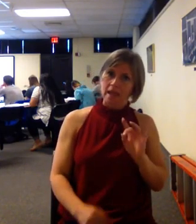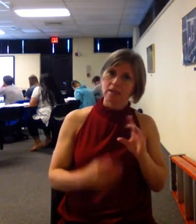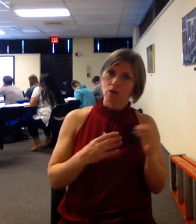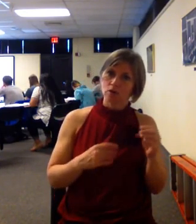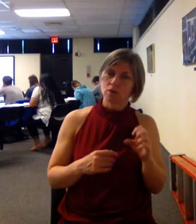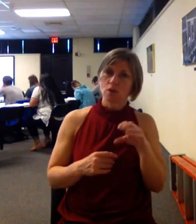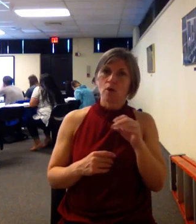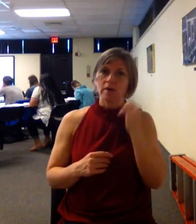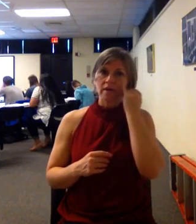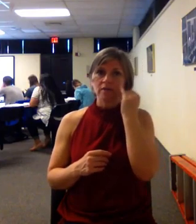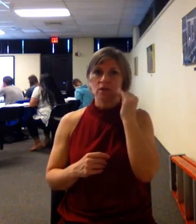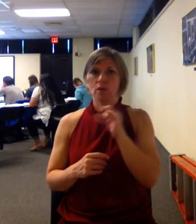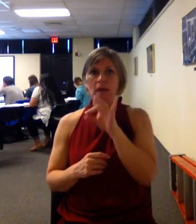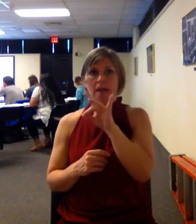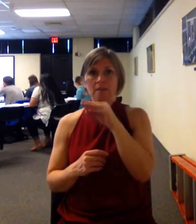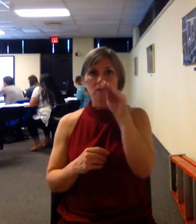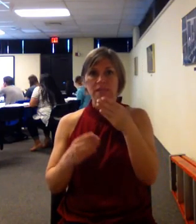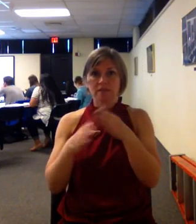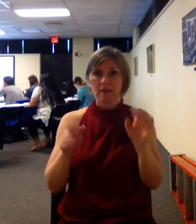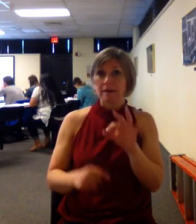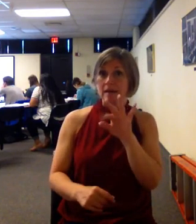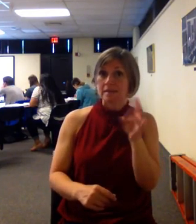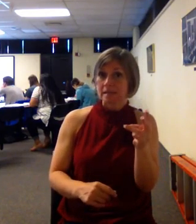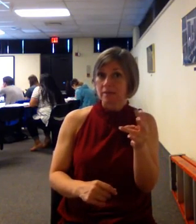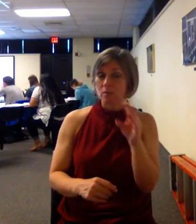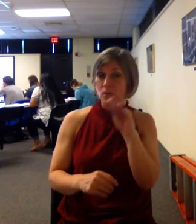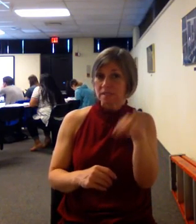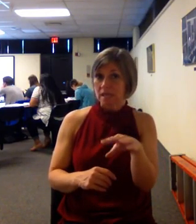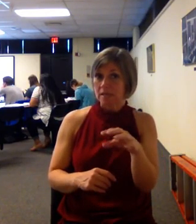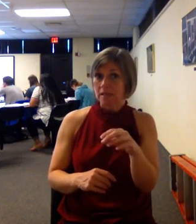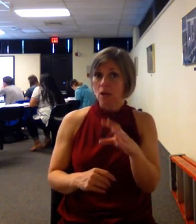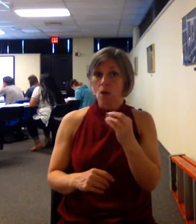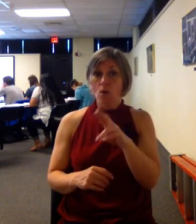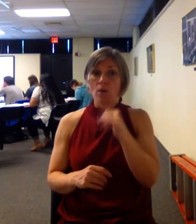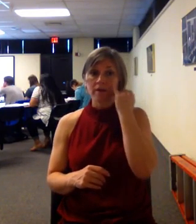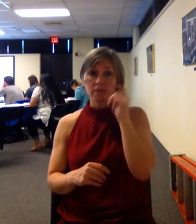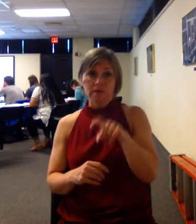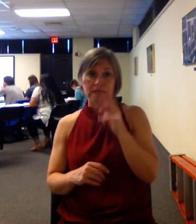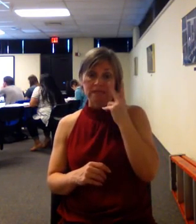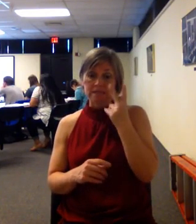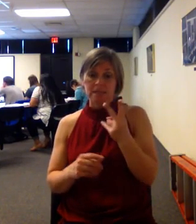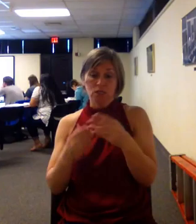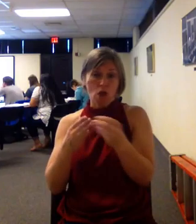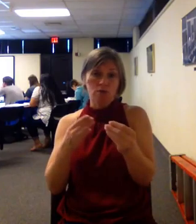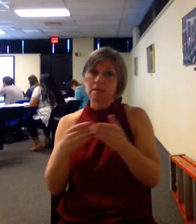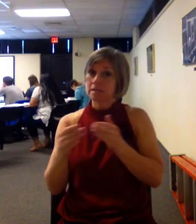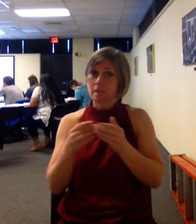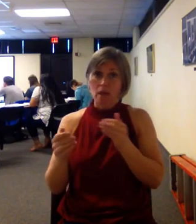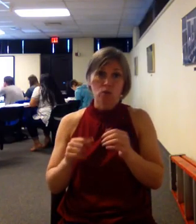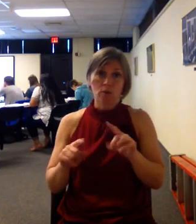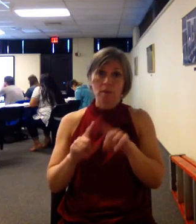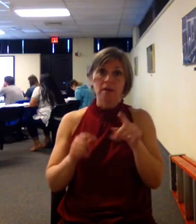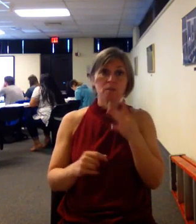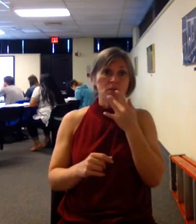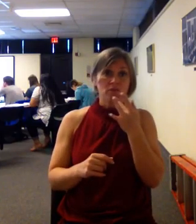8% divided by 97%, if your brain works like that, or if you need to see dollars, either way, the preferred stock would be costing